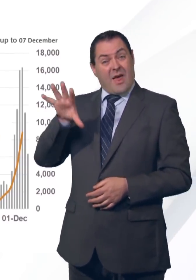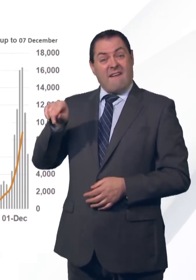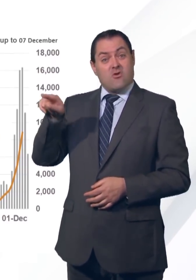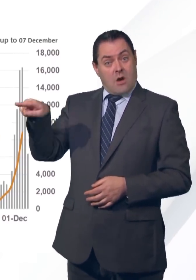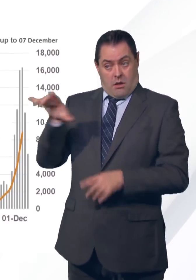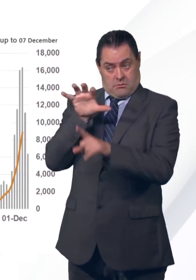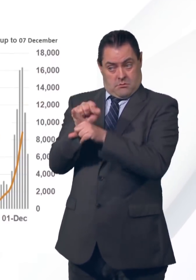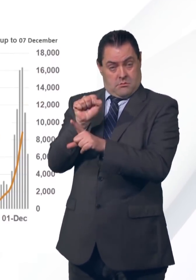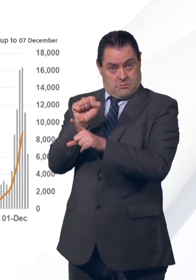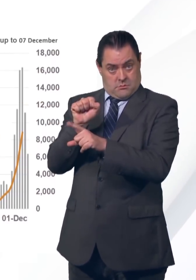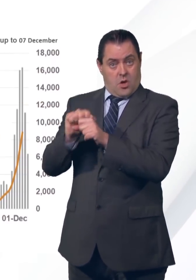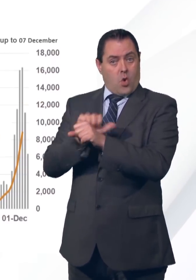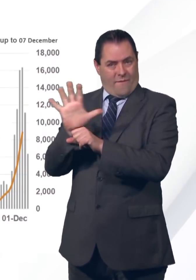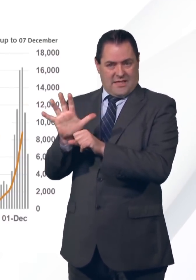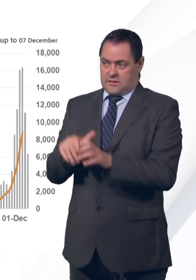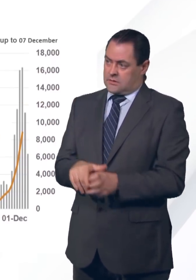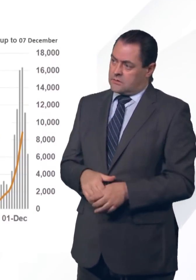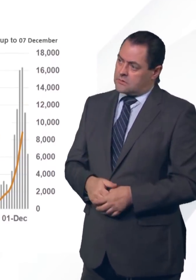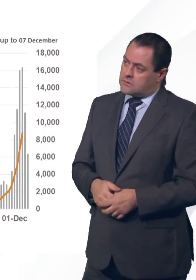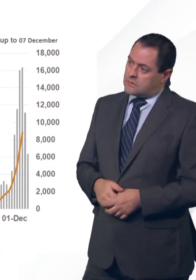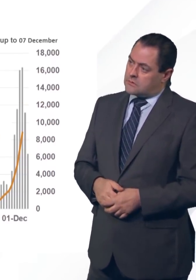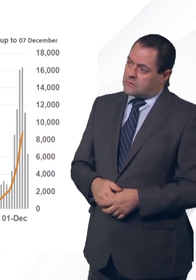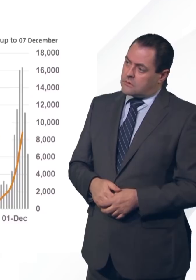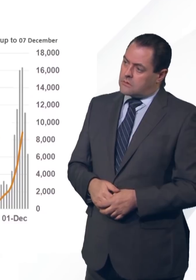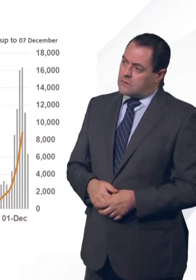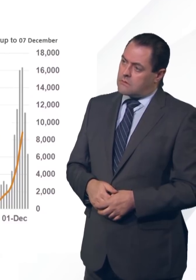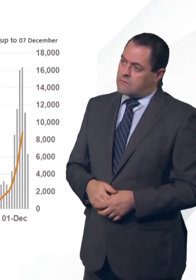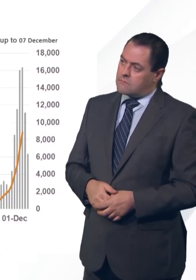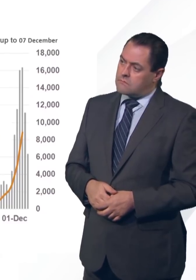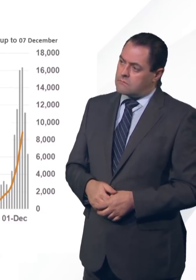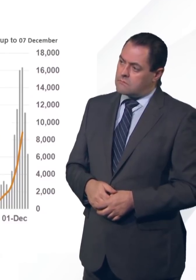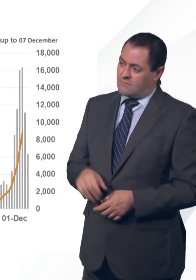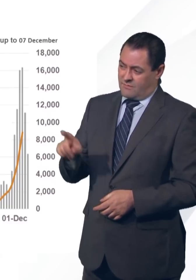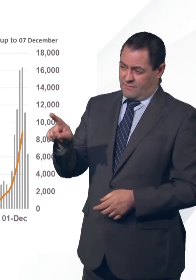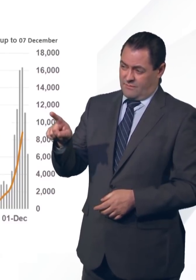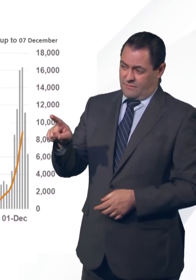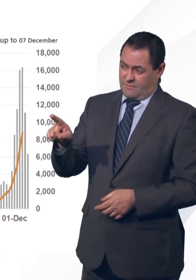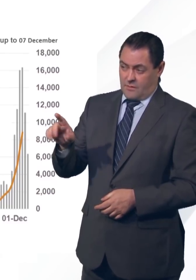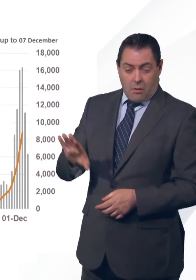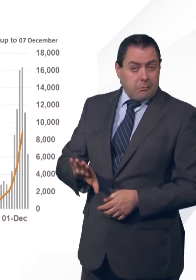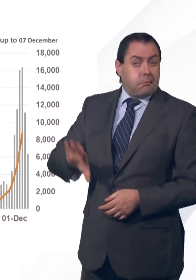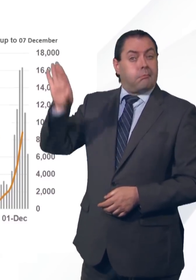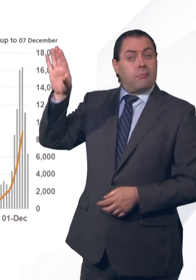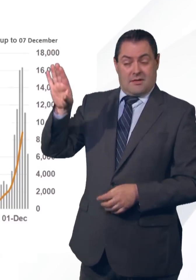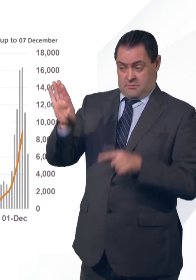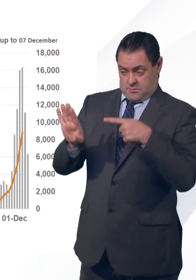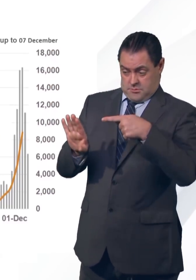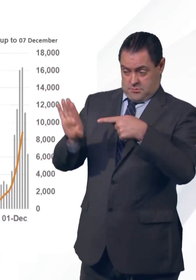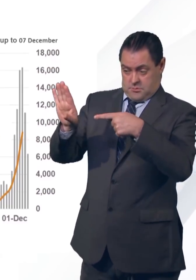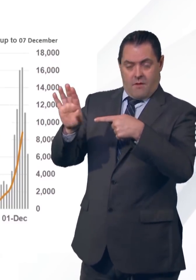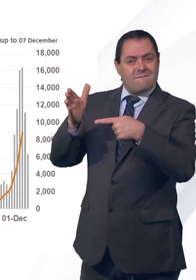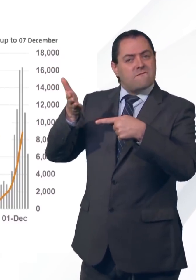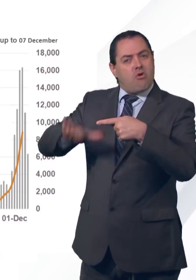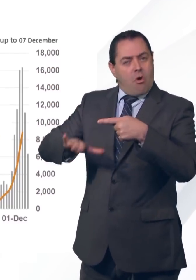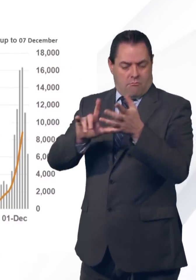in South Africa. At this point in time, the big increase in COVID in South Africa is virtually all the Omicron